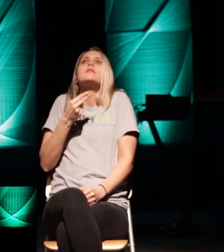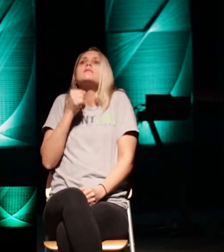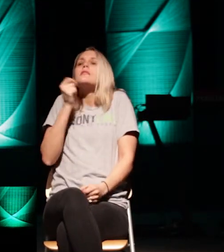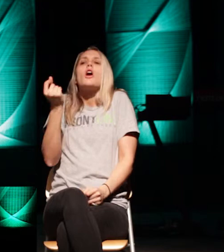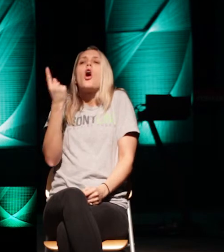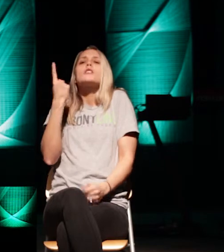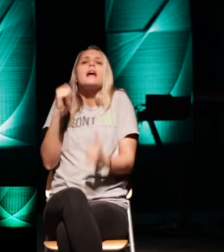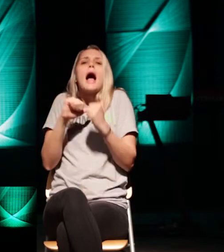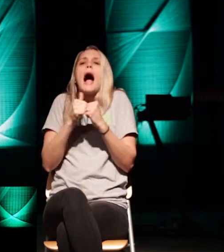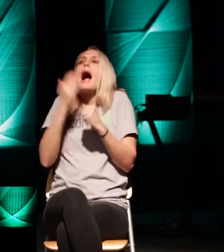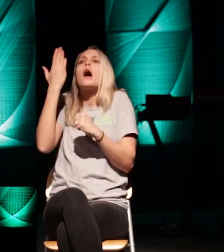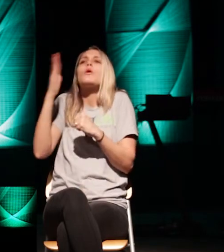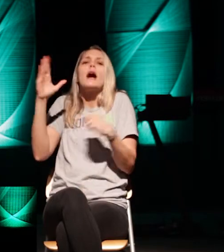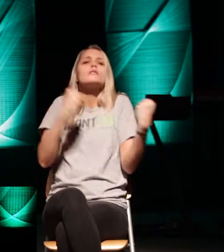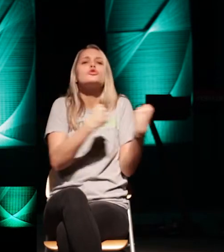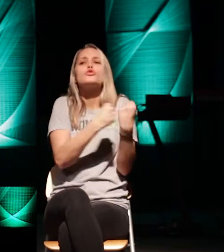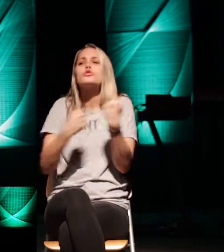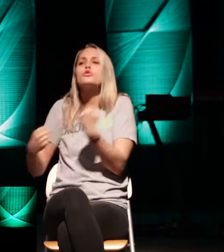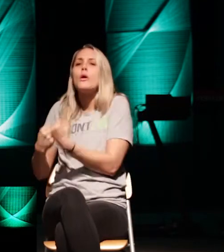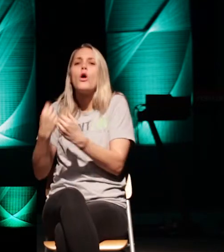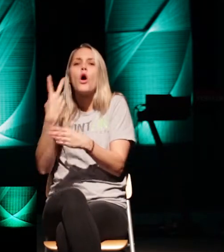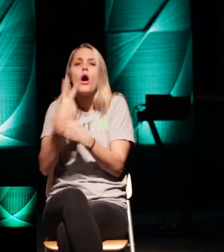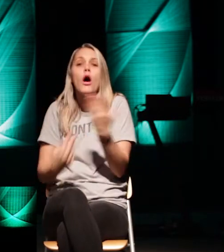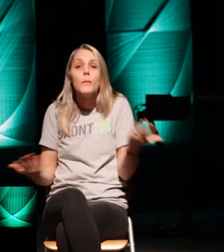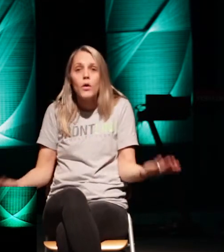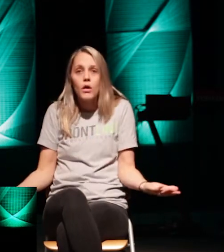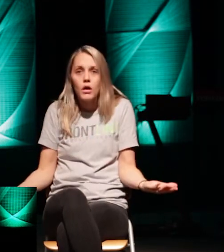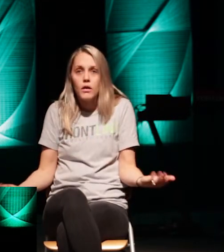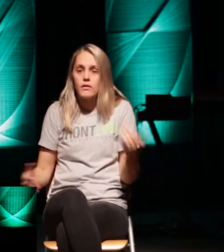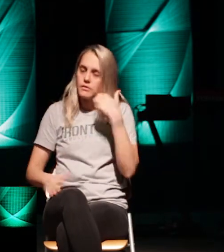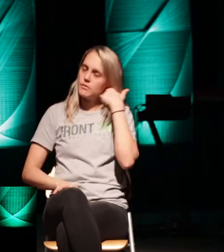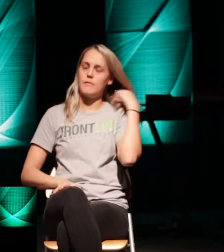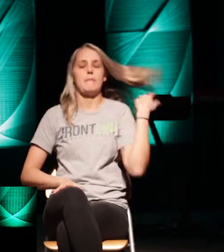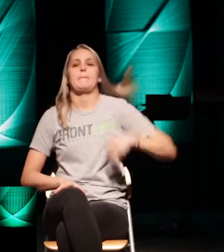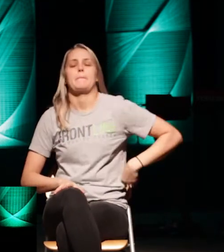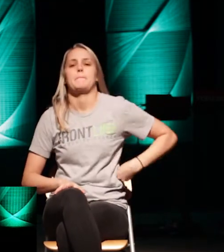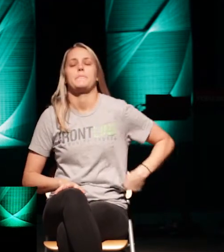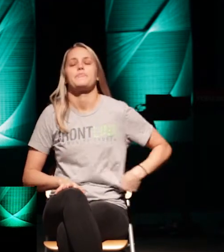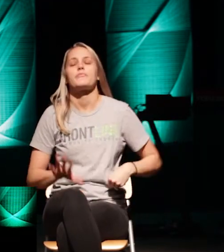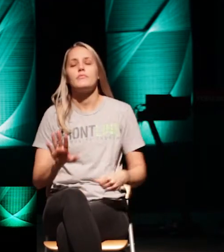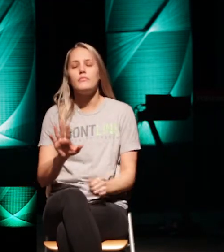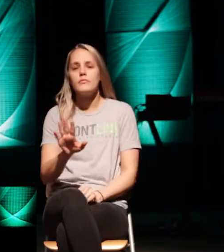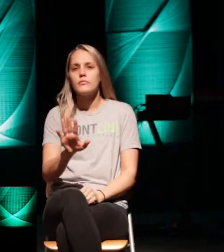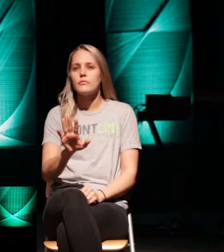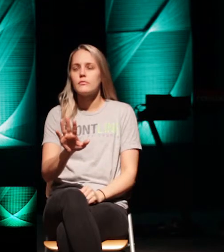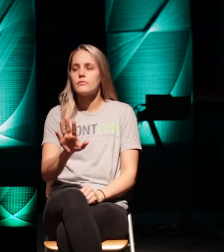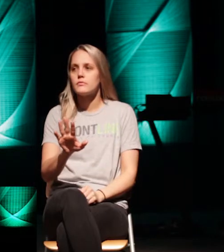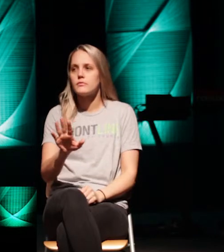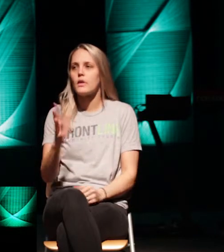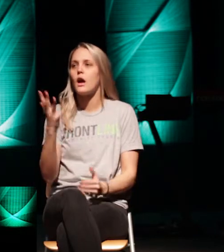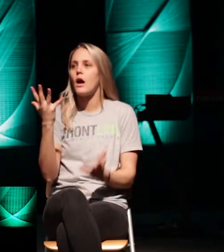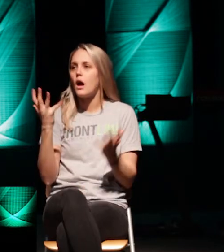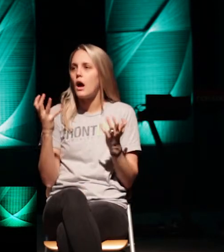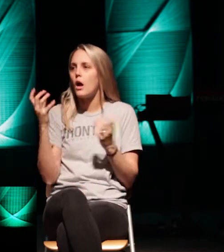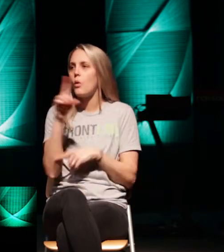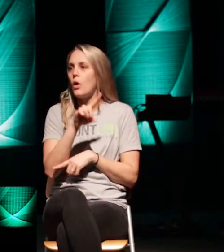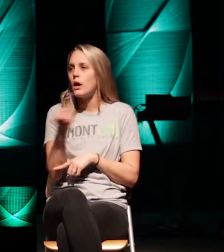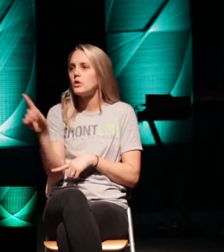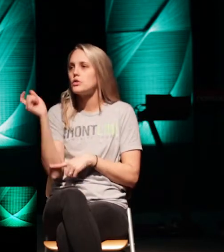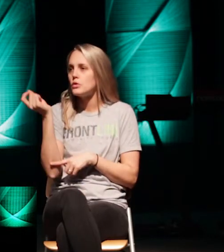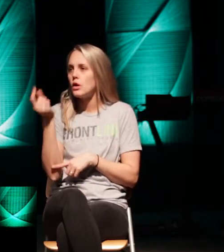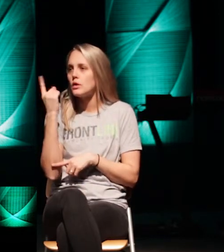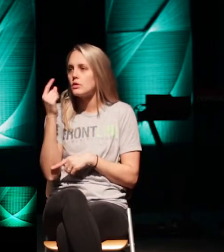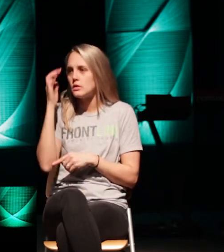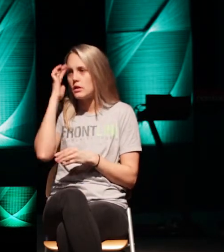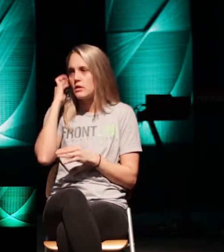could be both for him and his enemies. And I want to make this relevant for us today. I just want us to think through